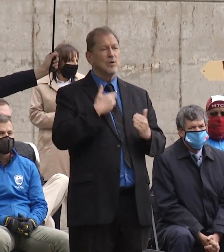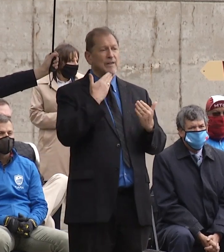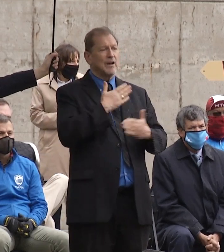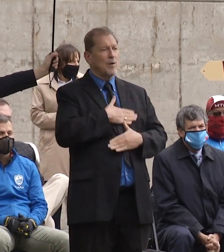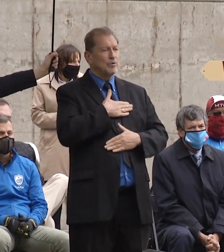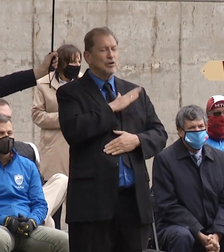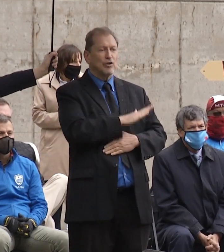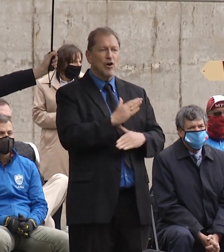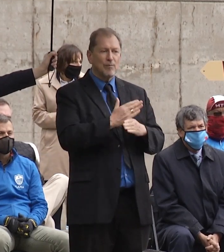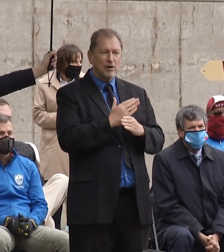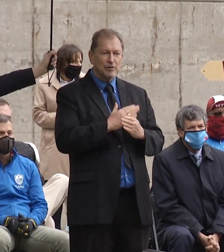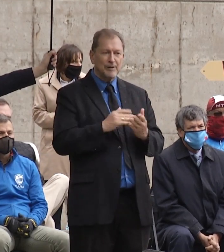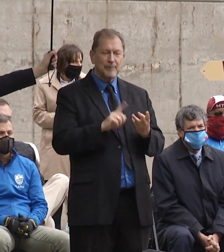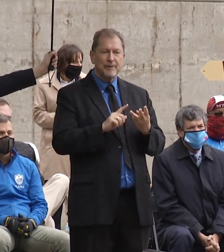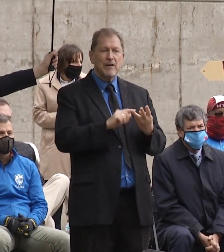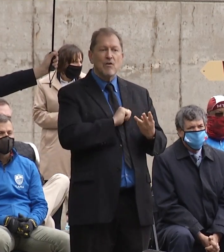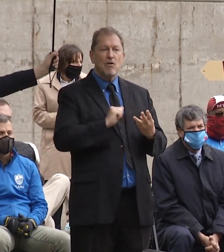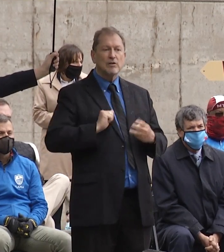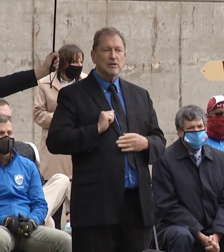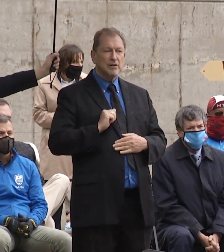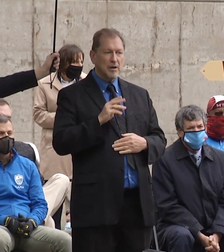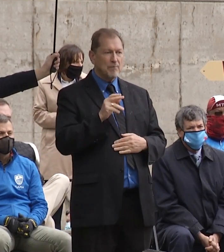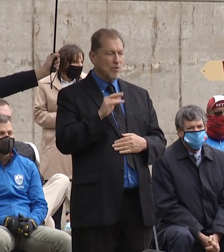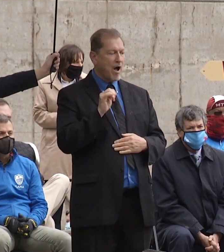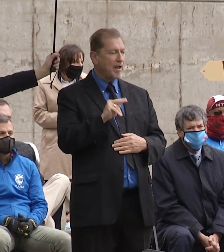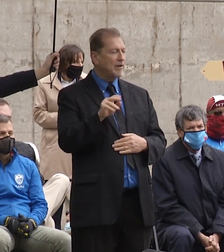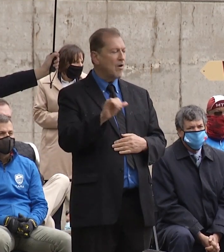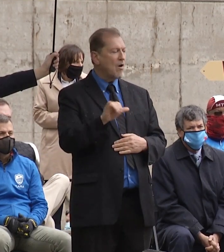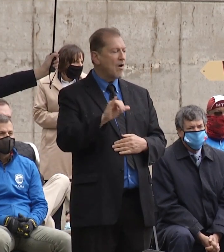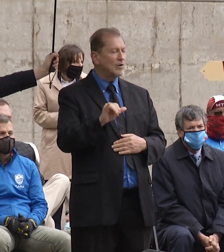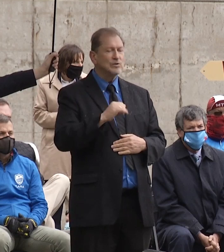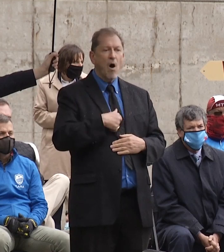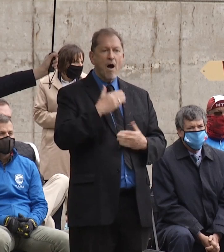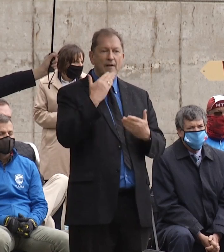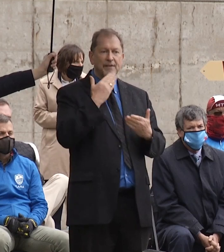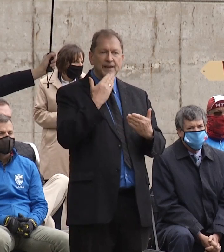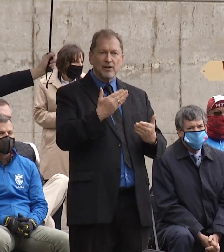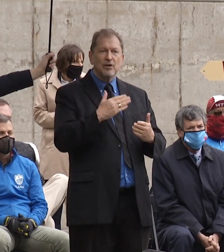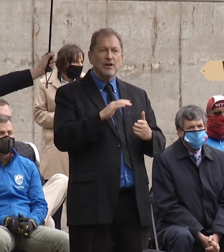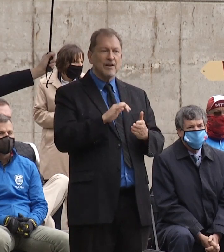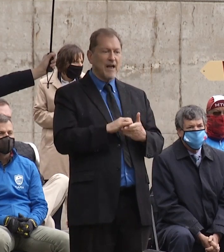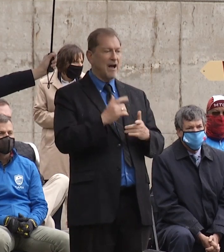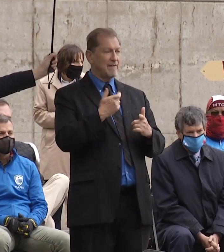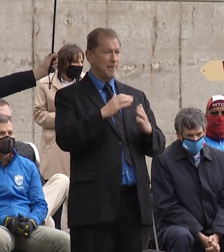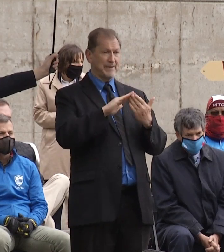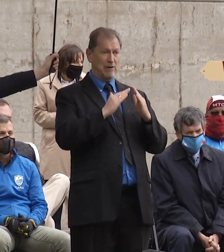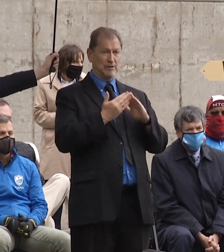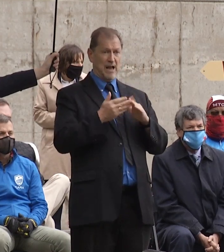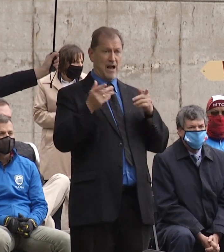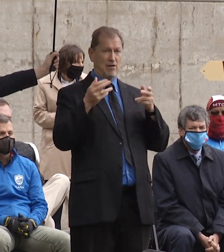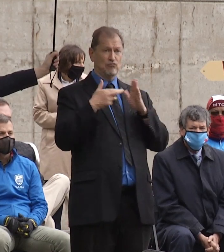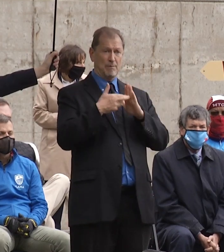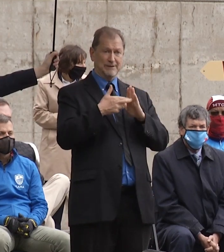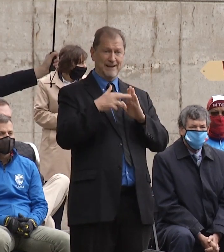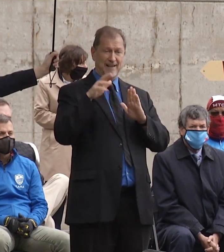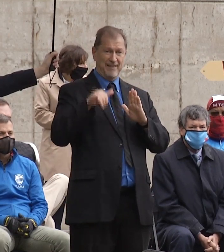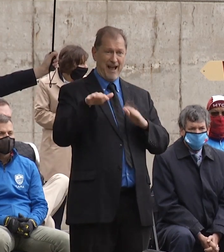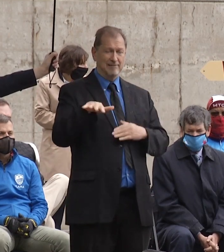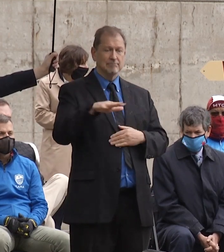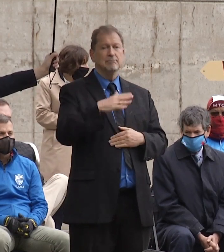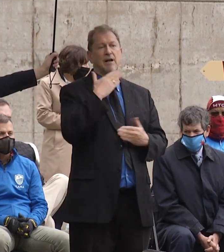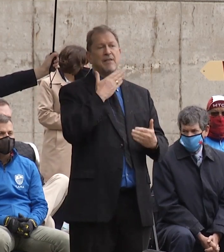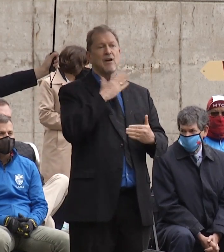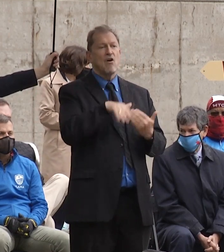partnership. Alderman Brian Hopkins, who also has a great stake in the downtown area. Thank you, Alderman Hopkins, for all your